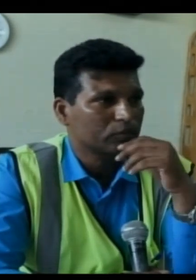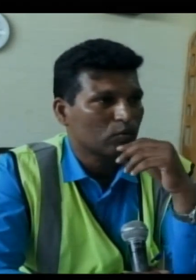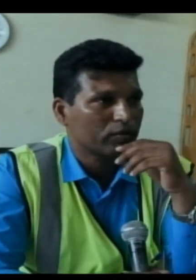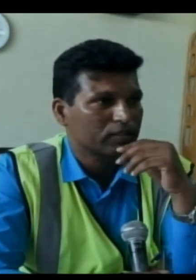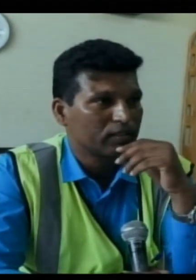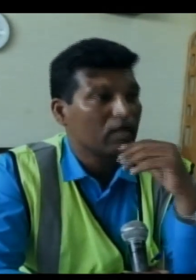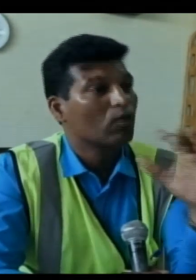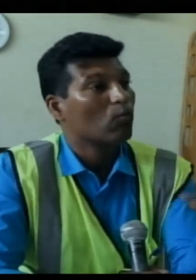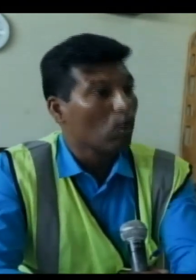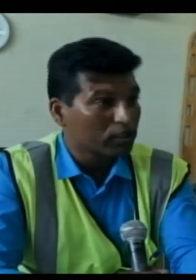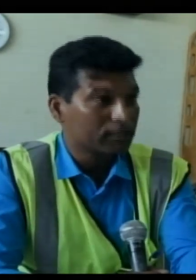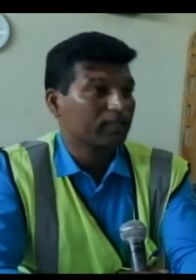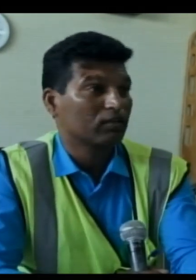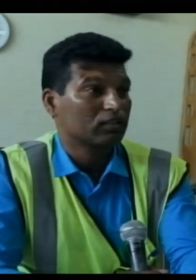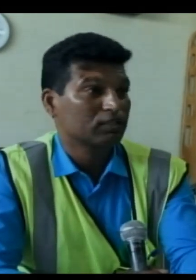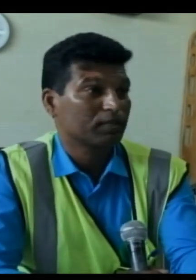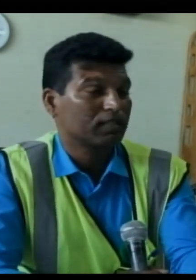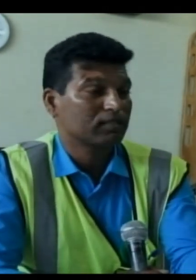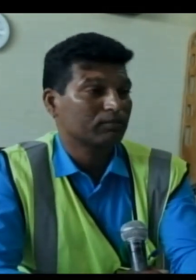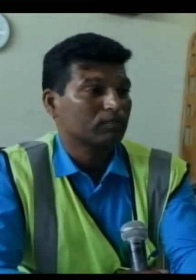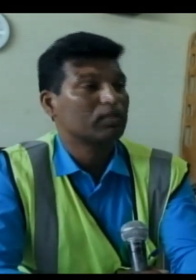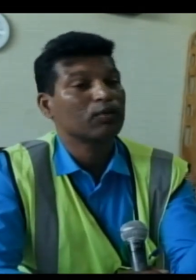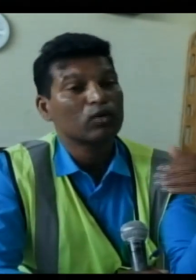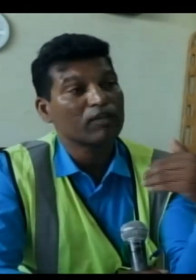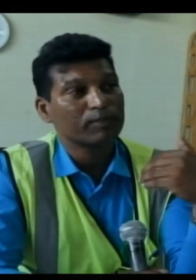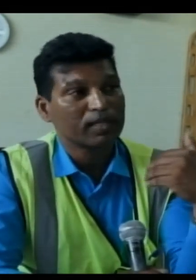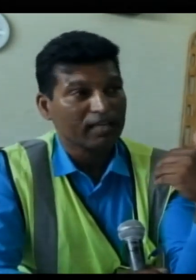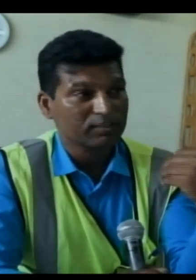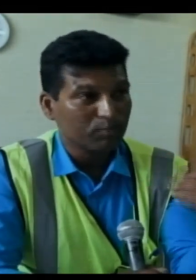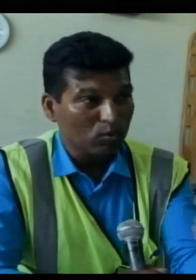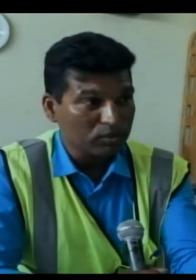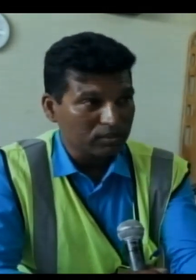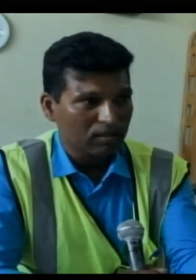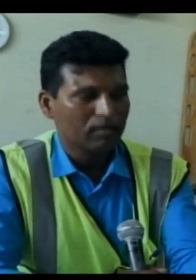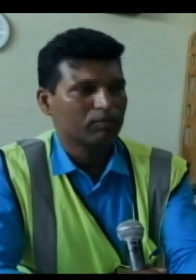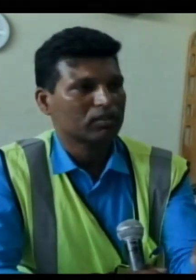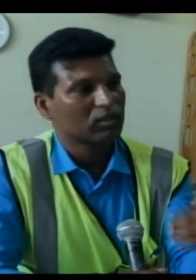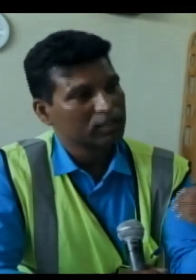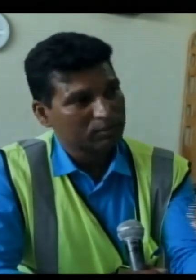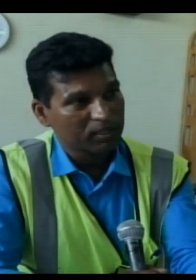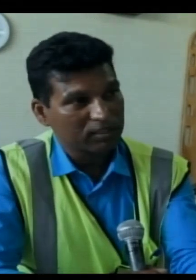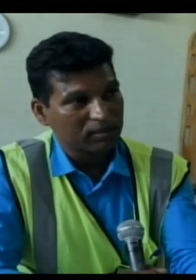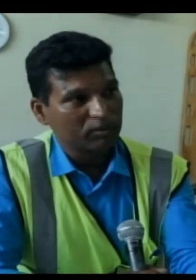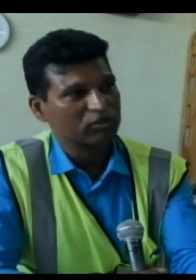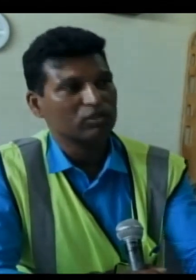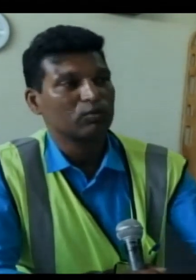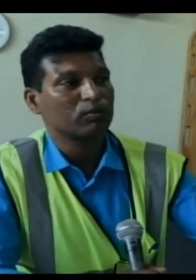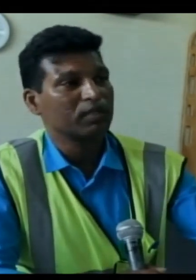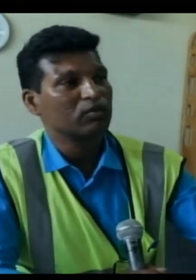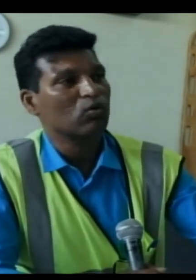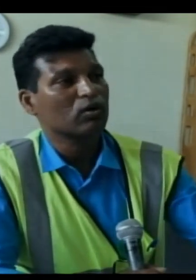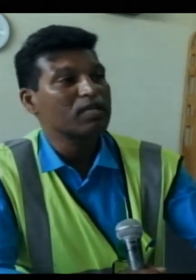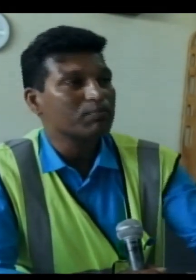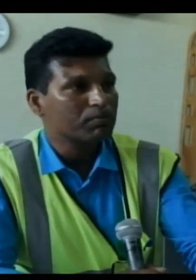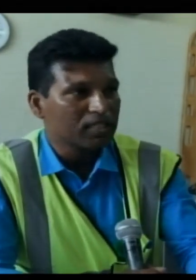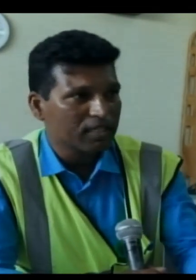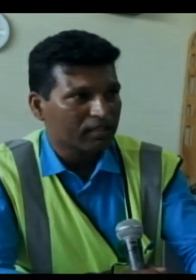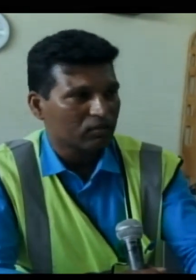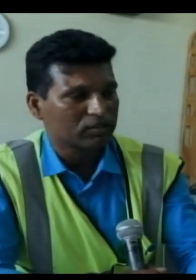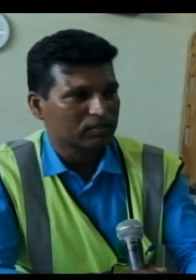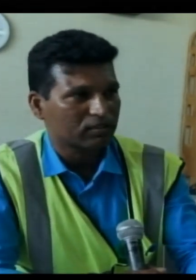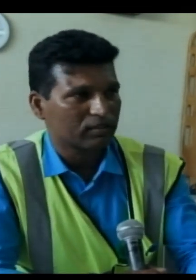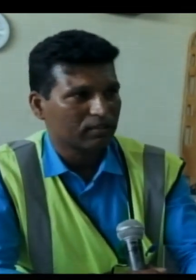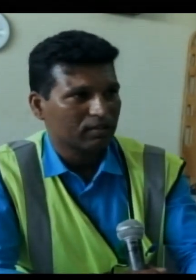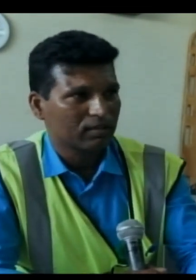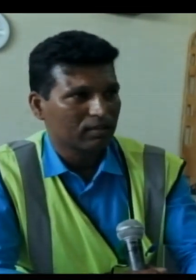be quarantined. Once they are not displaying symptoms, they would have been exposed, but not displaying symptoms, so there would be no